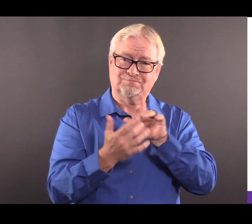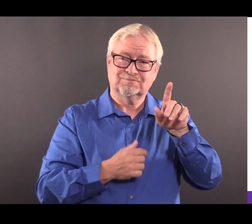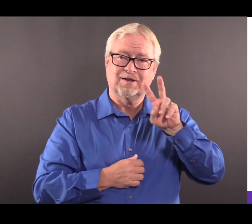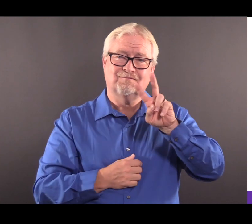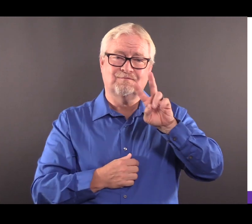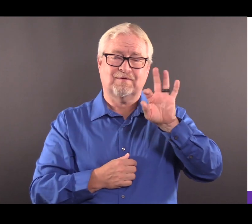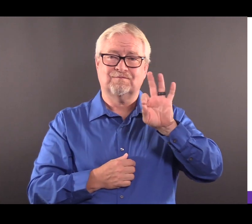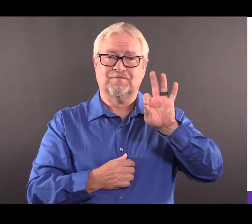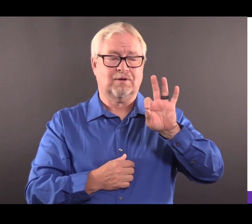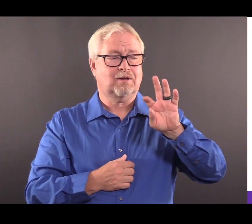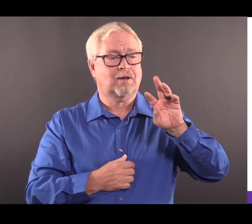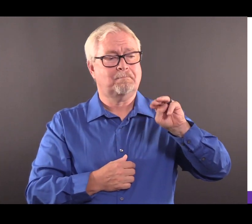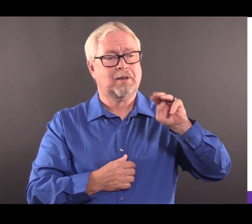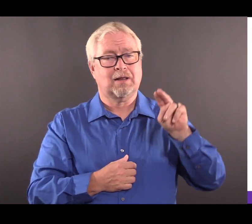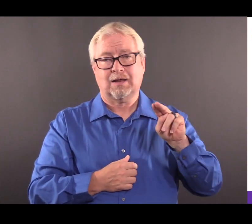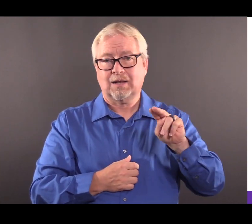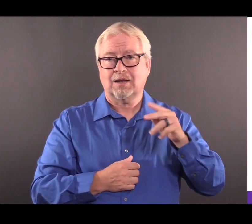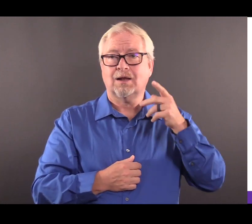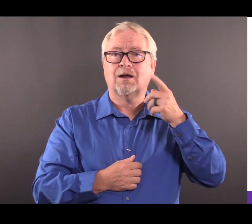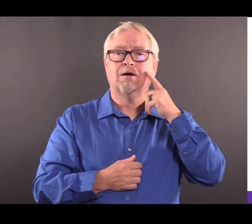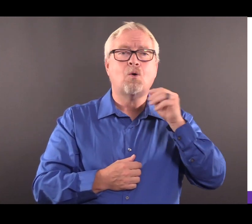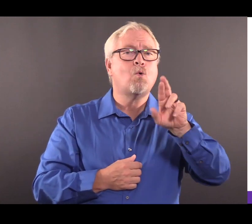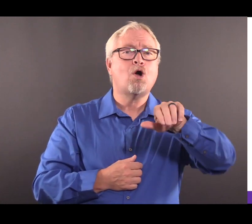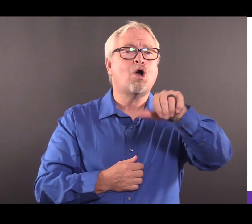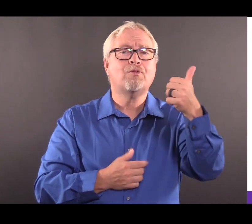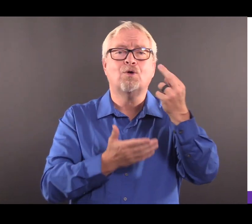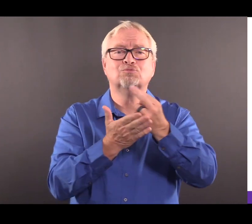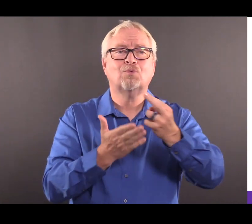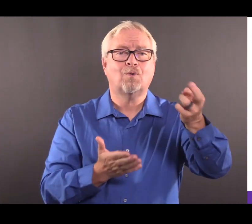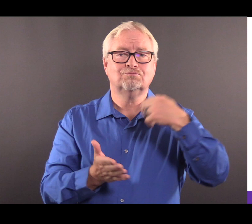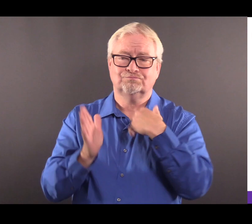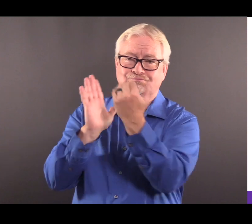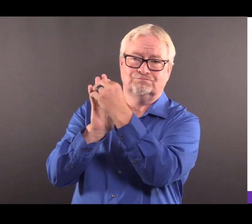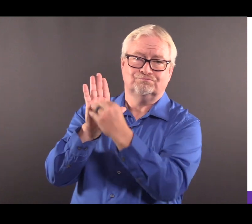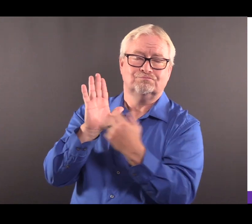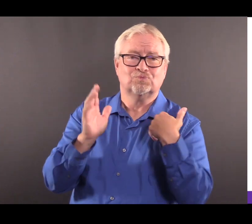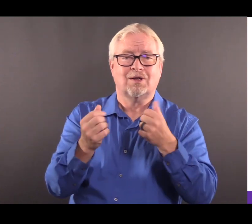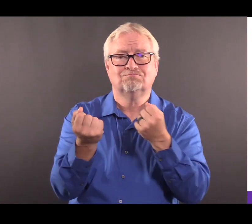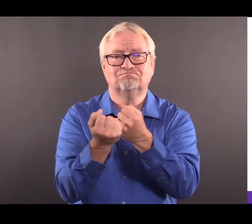hesitate to reach out to VFMN or some of the resources